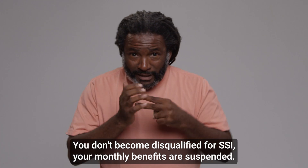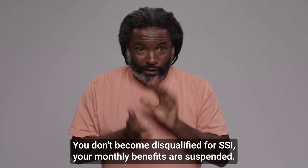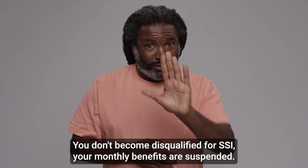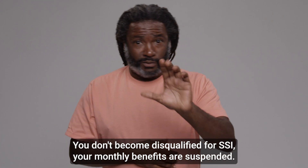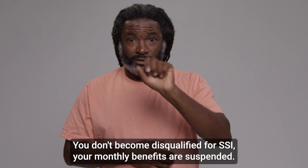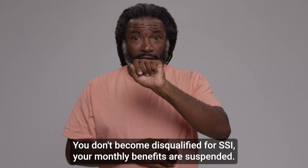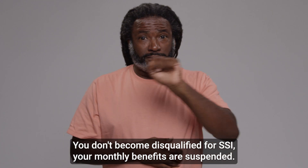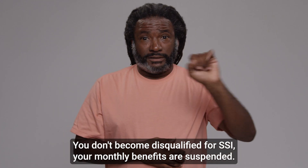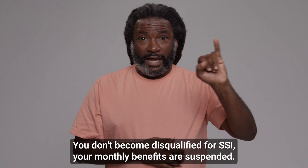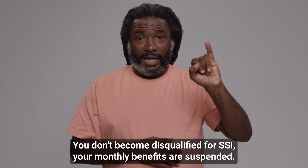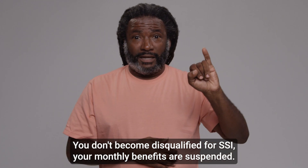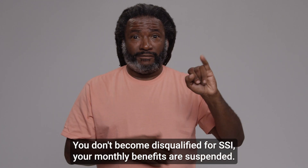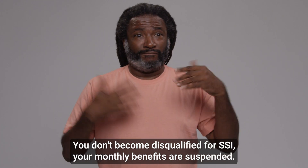become disqualified for SSI.